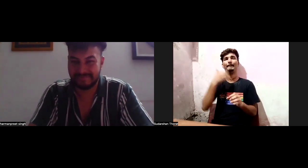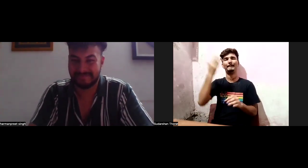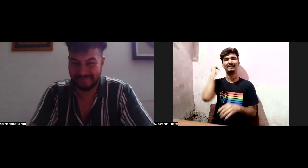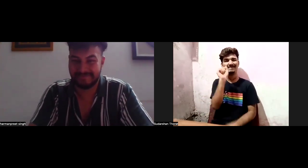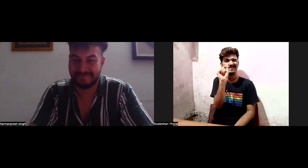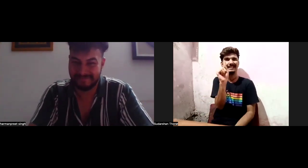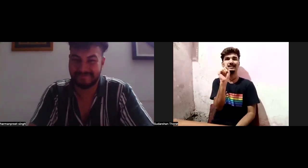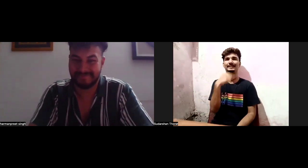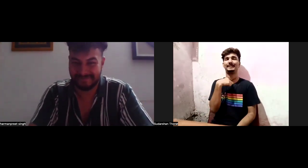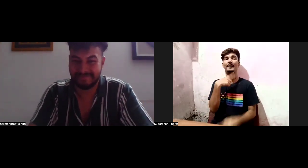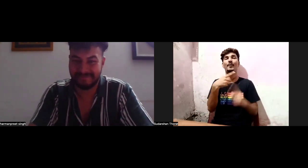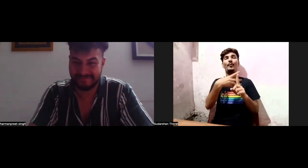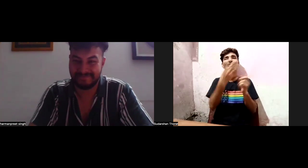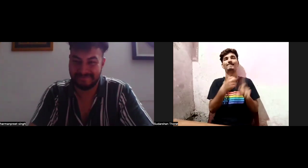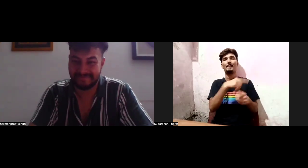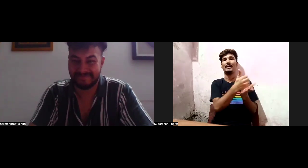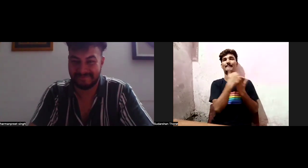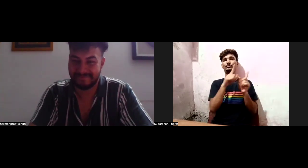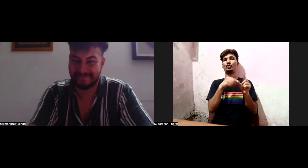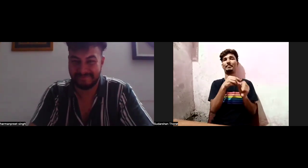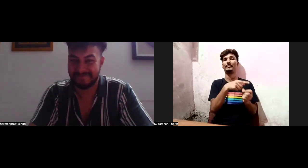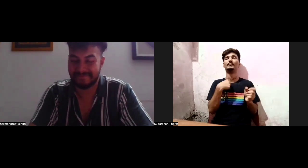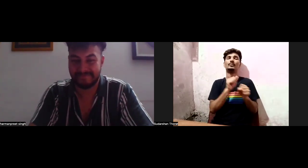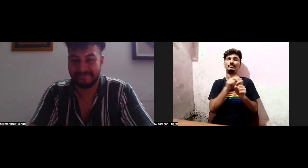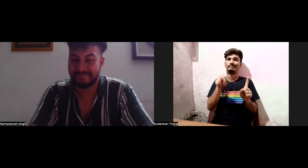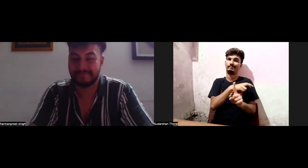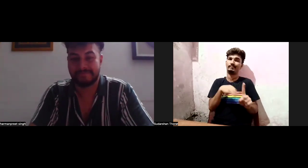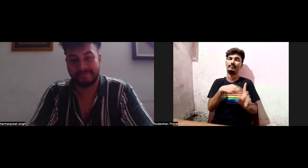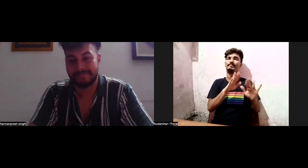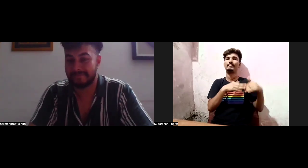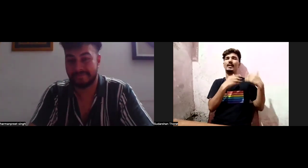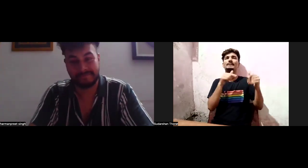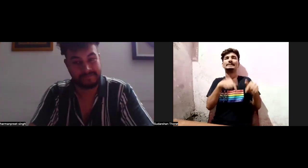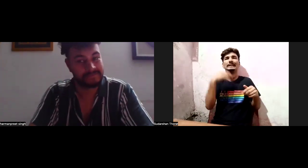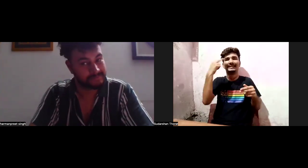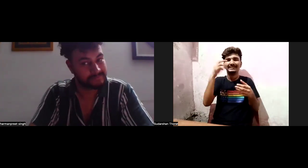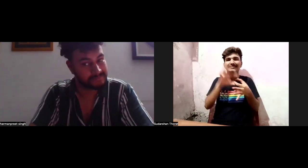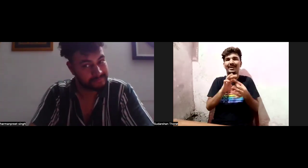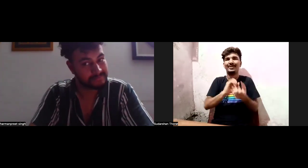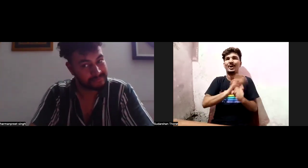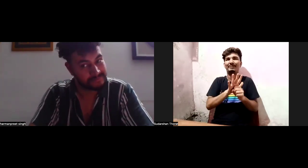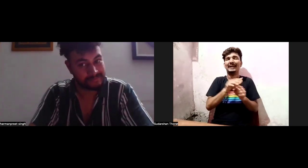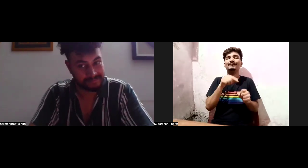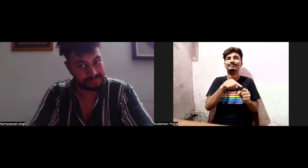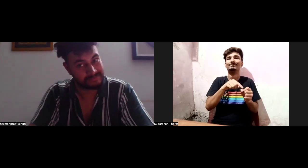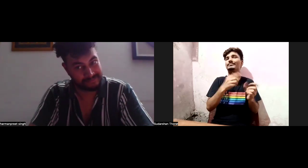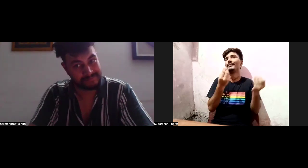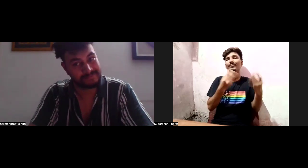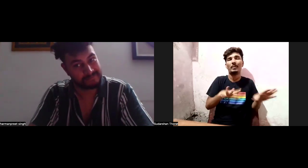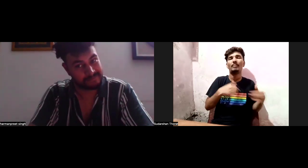so for example, I really wanted to work as a nurse. So I worked as a nurse